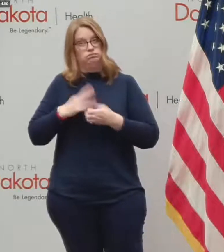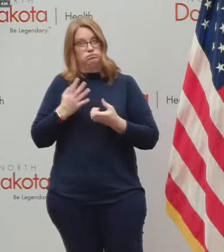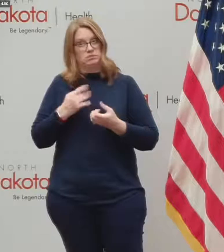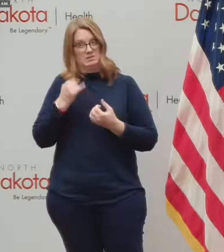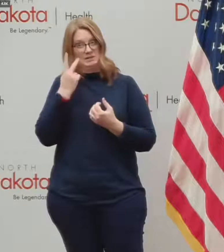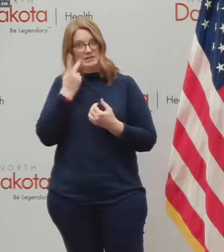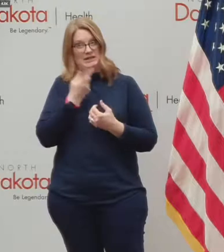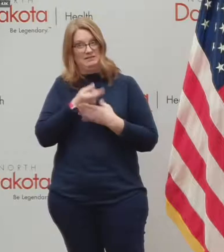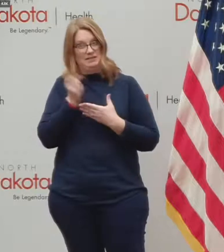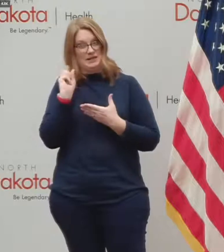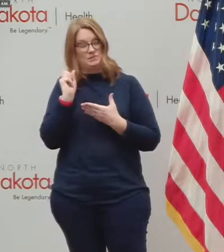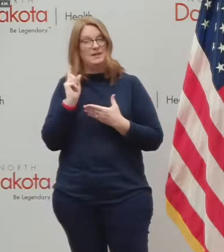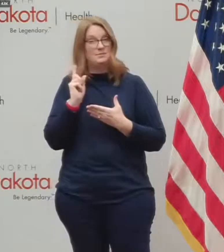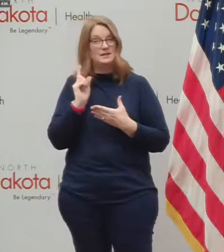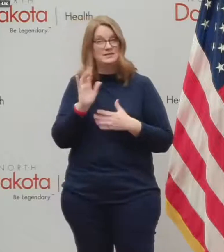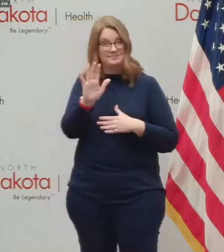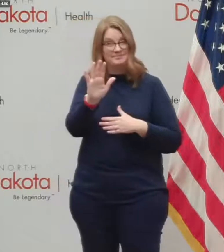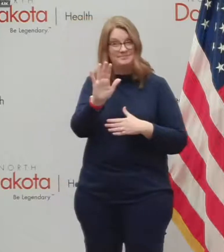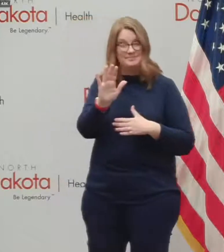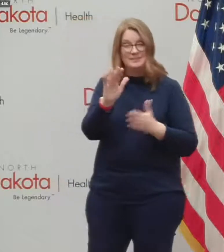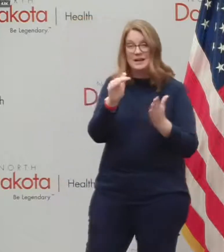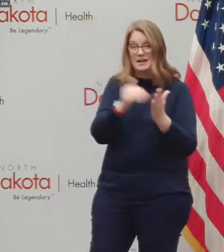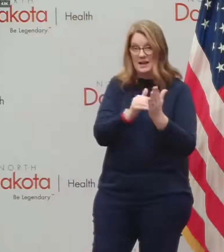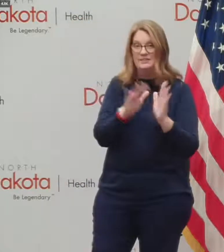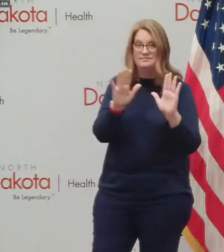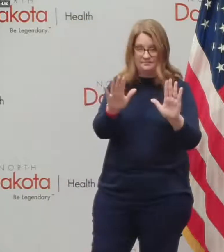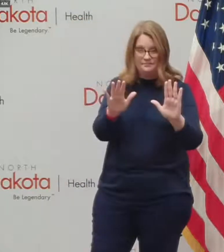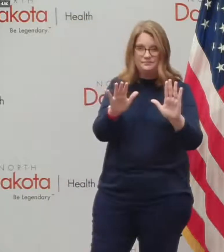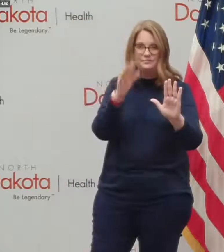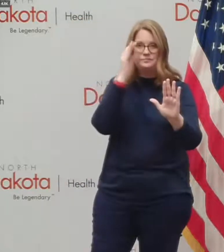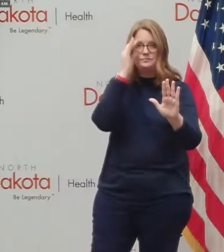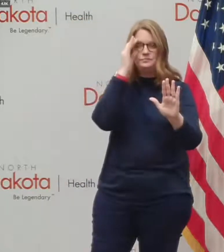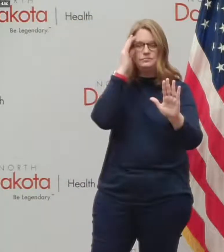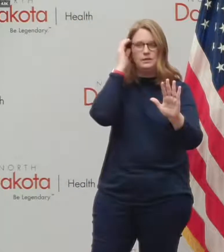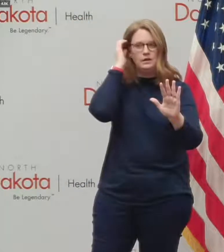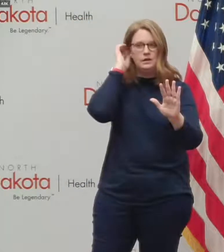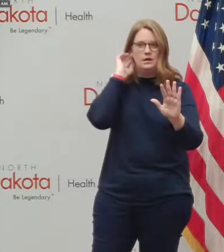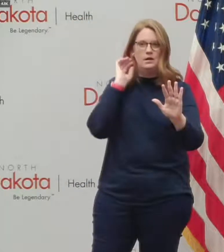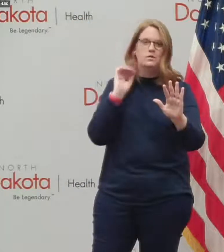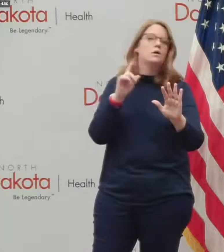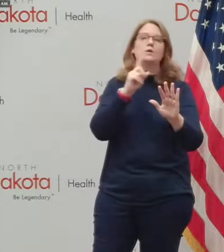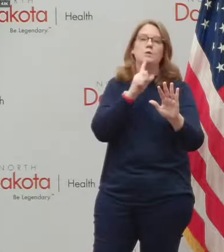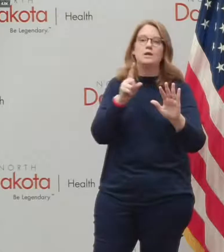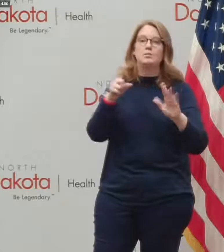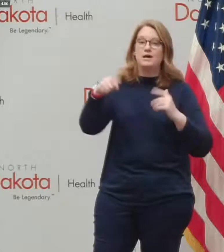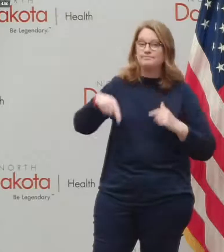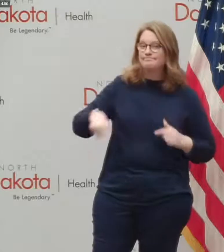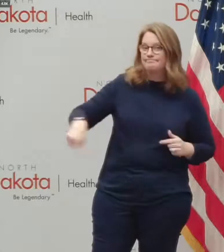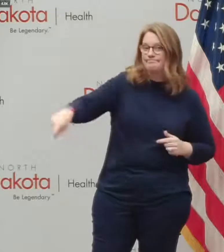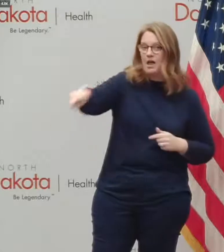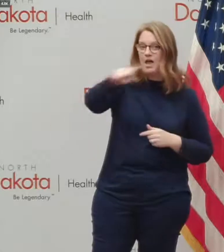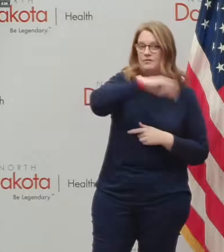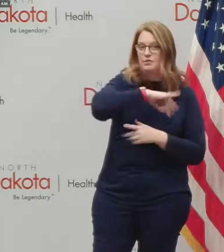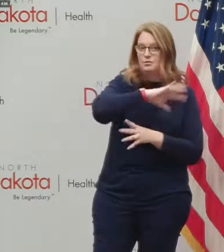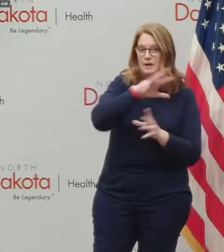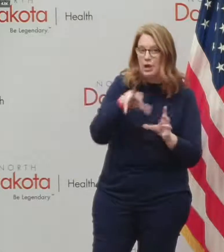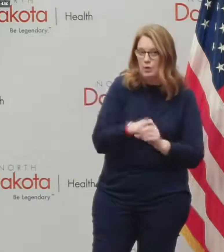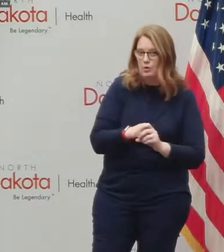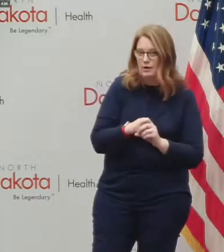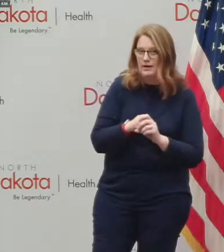we are wanting to make sure that, again, we get everybody on the field that can be part of the